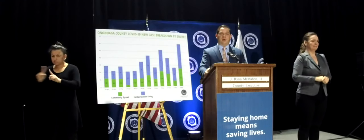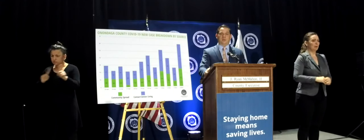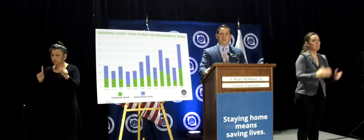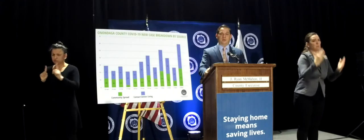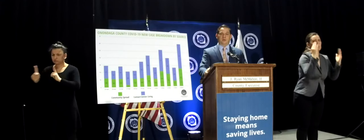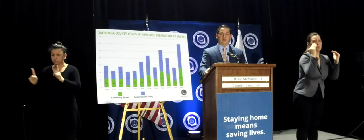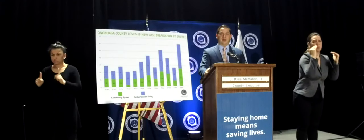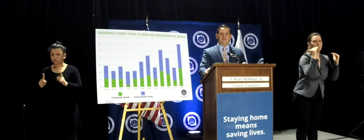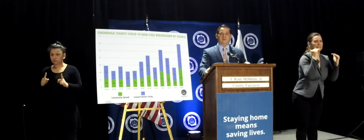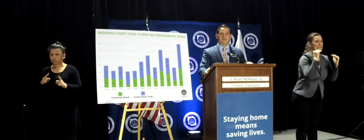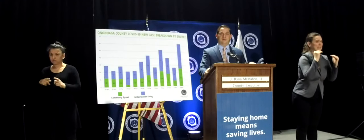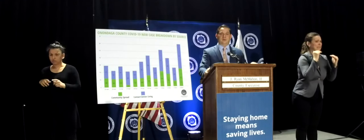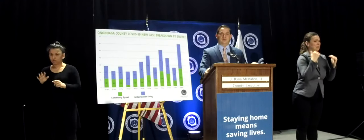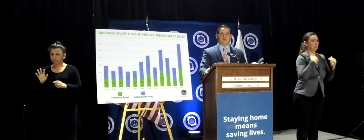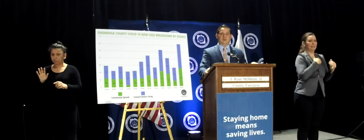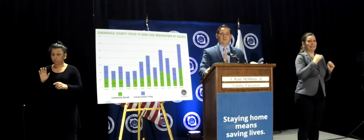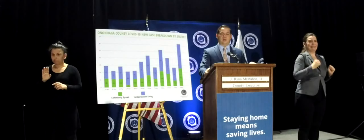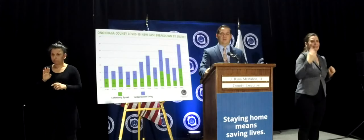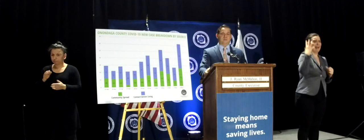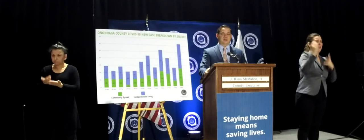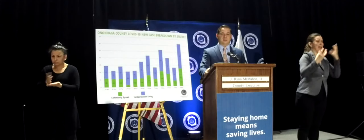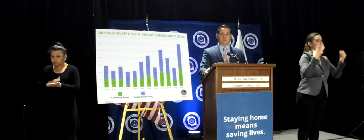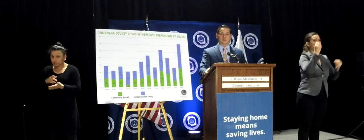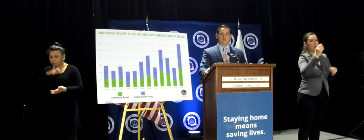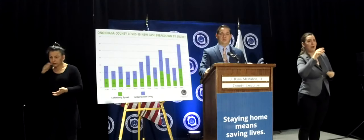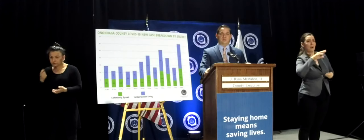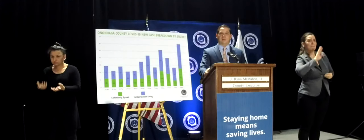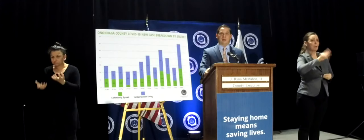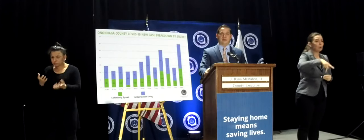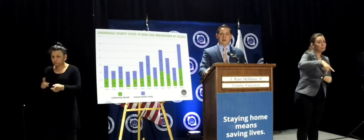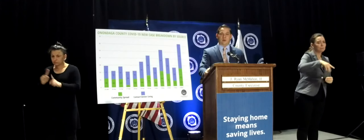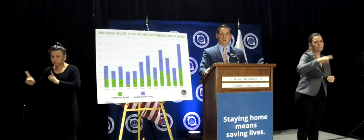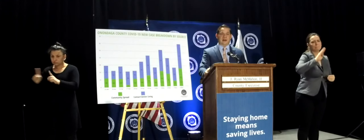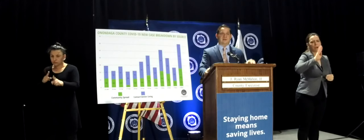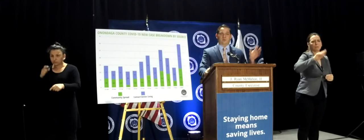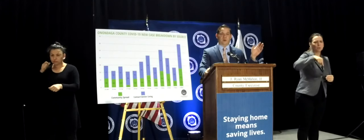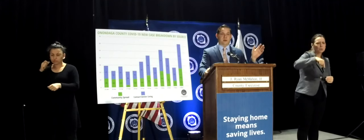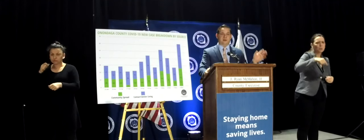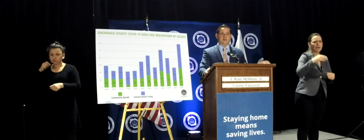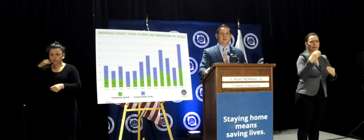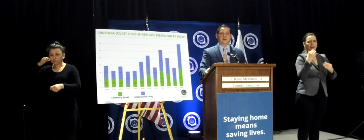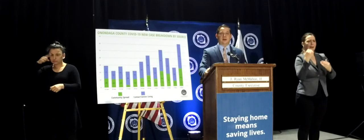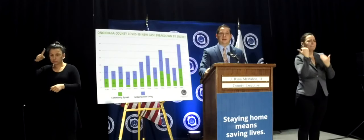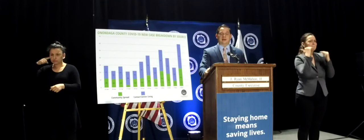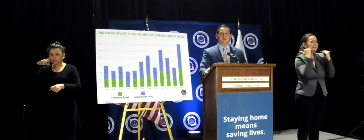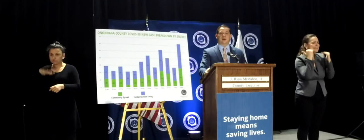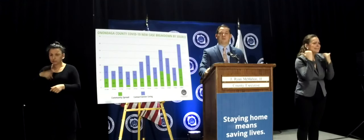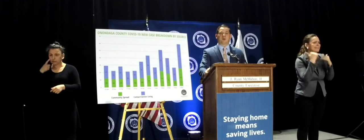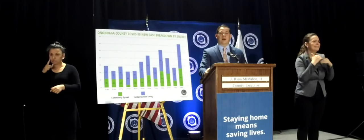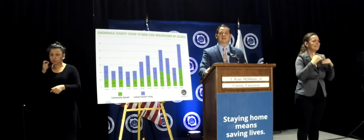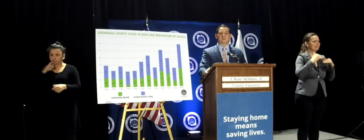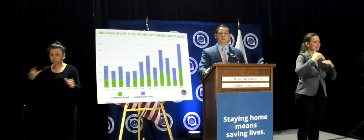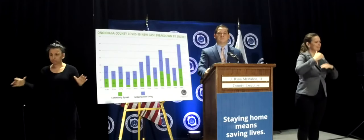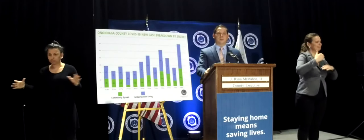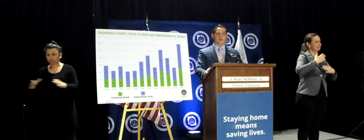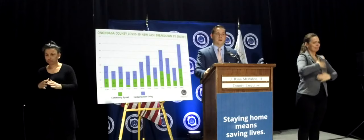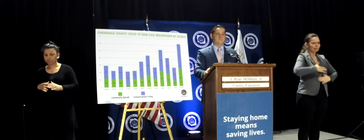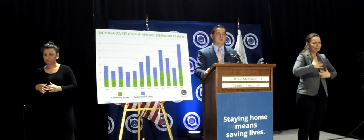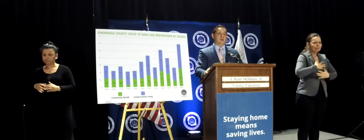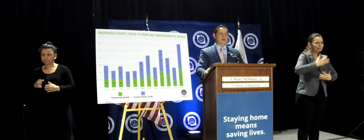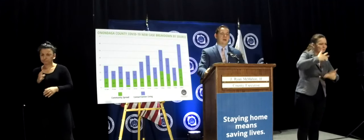and have a barbecue and have my siblings over and my mom and dad over and not have to worry about anything. I think that's where everybody wants to